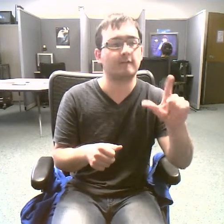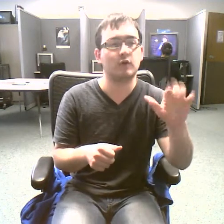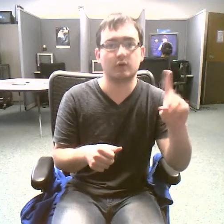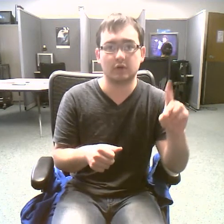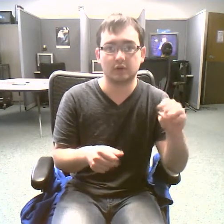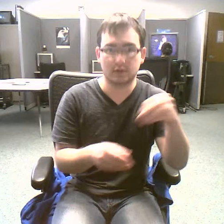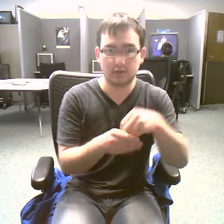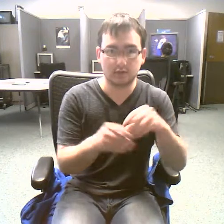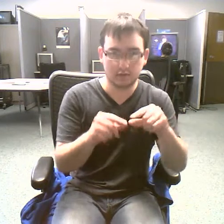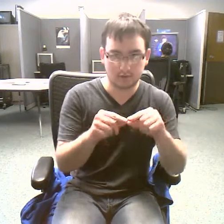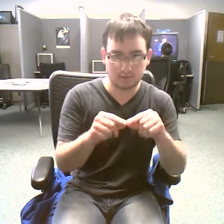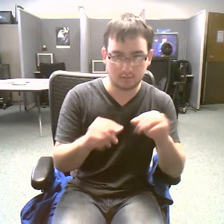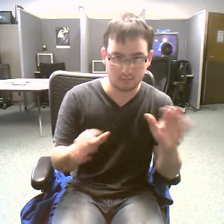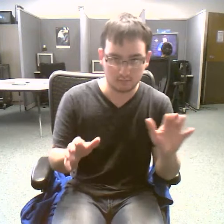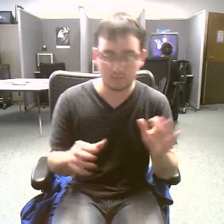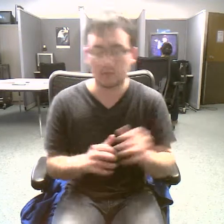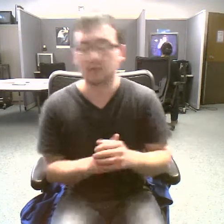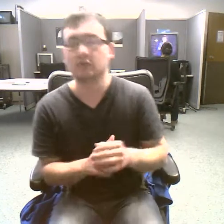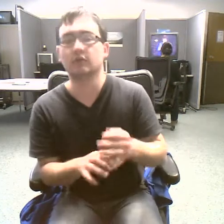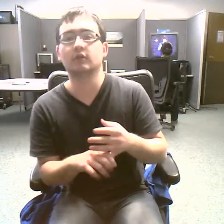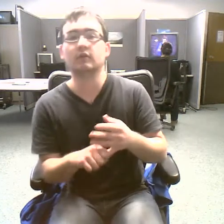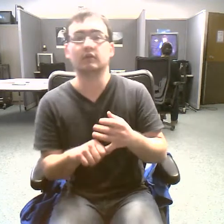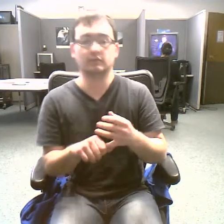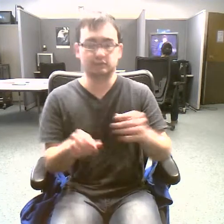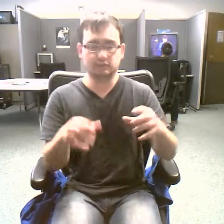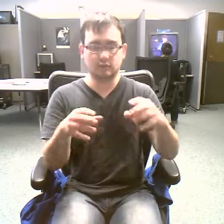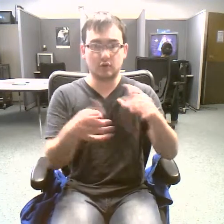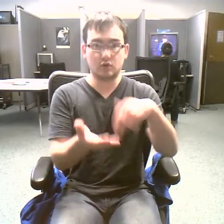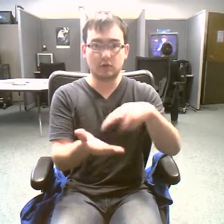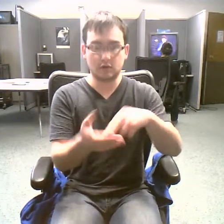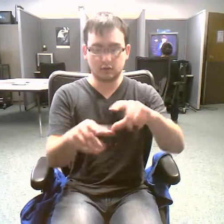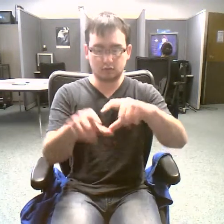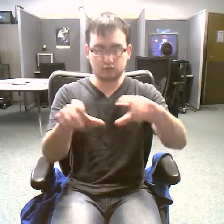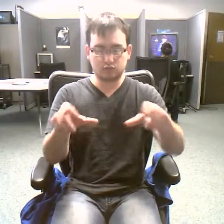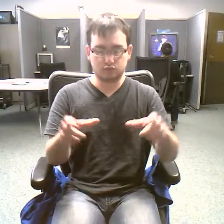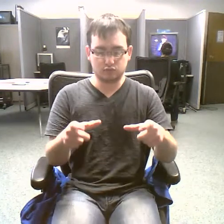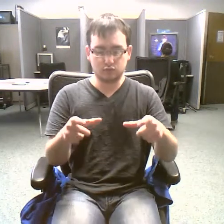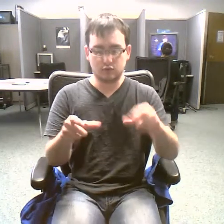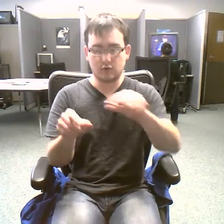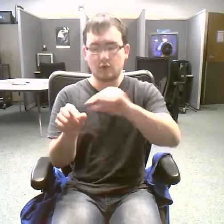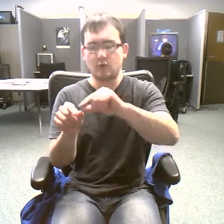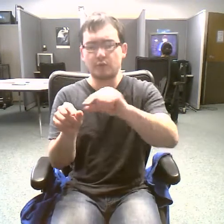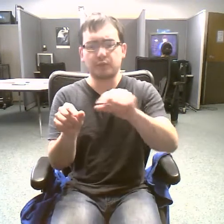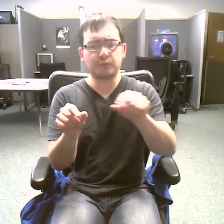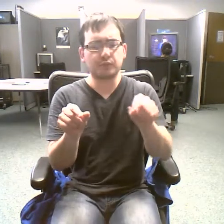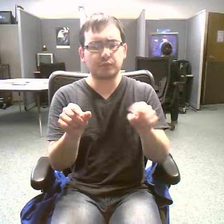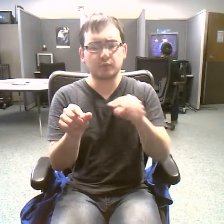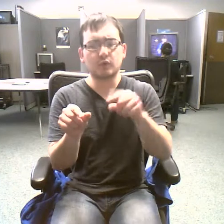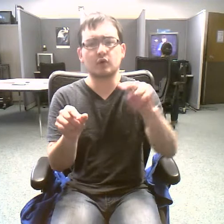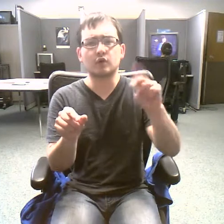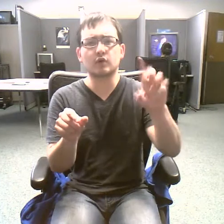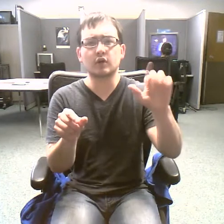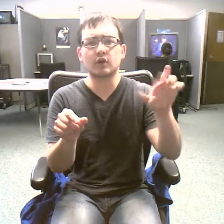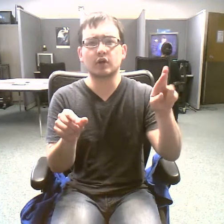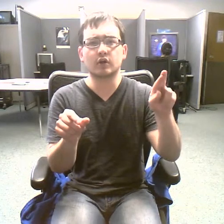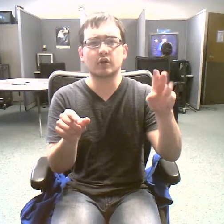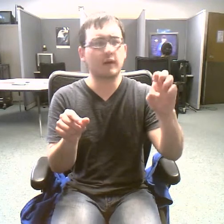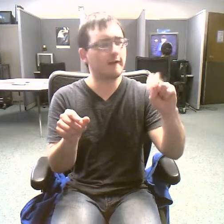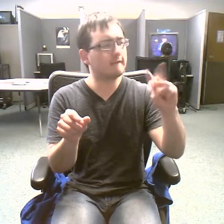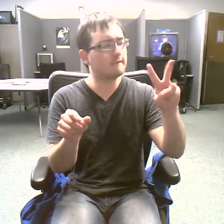There is a nuclear envelope. The nuclear envelope is a membrane similar to the cell membrane around